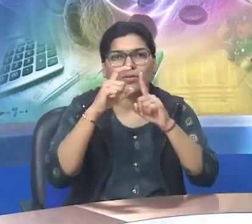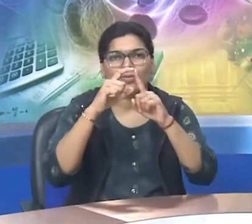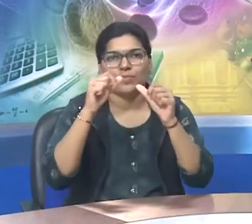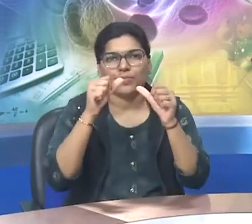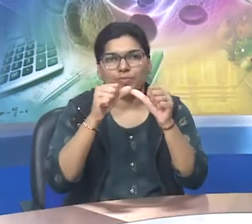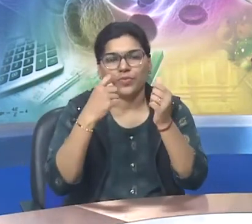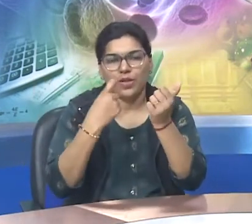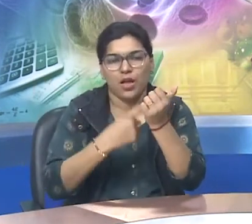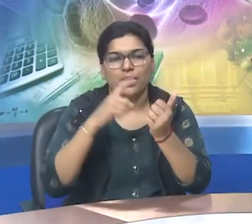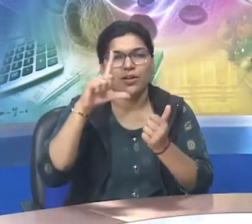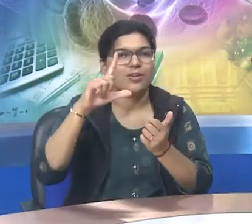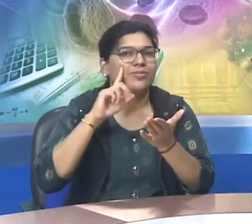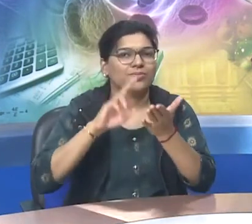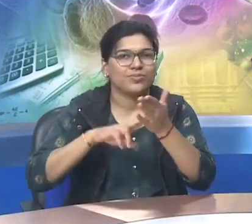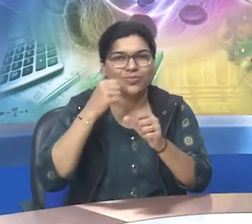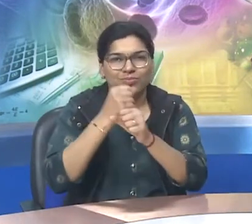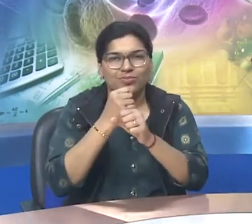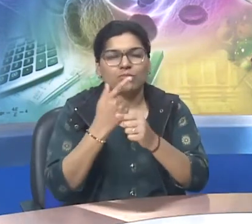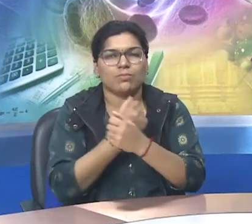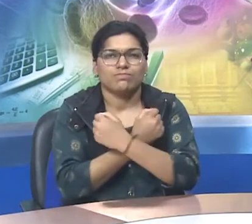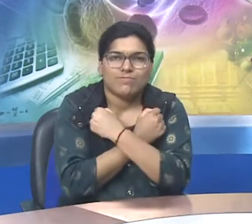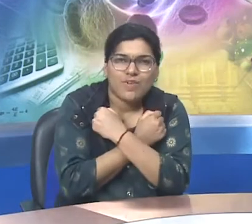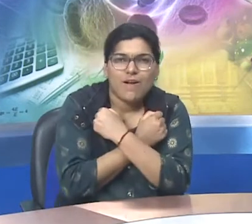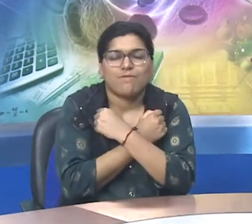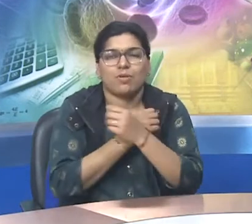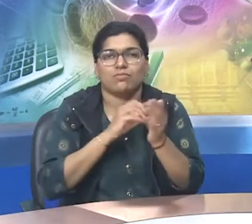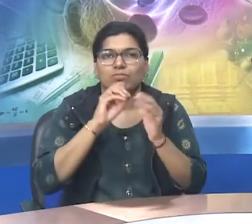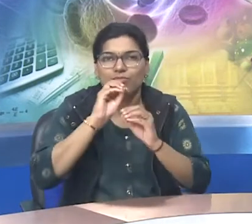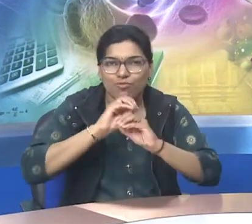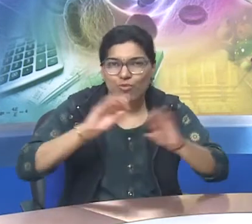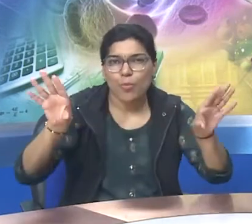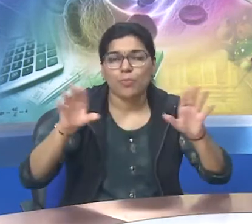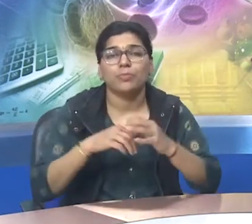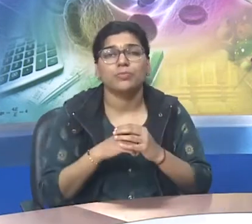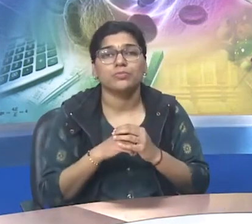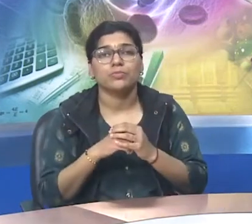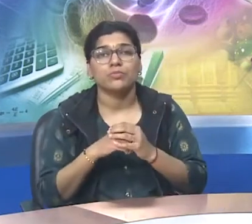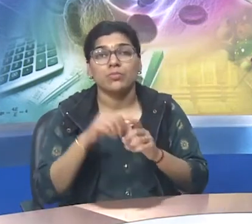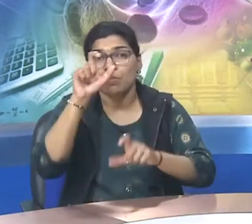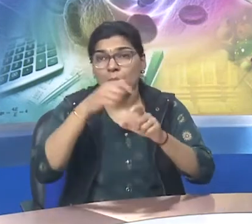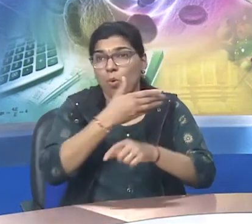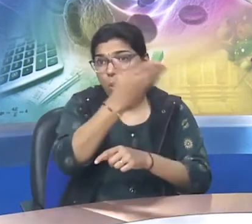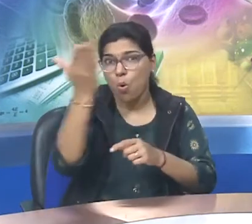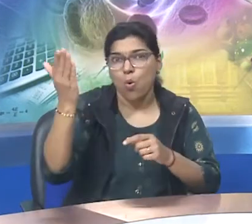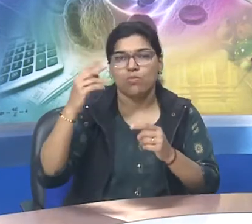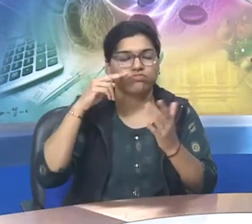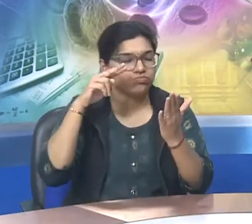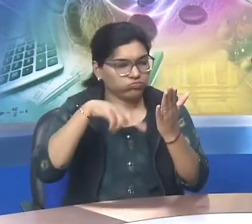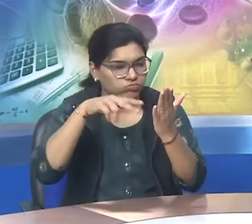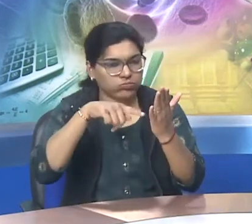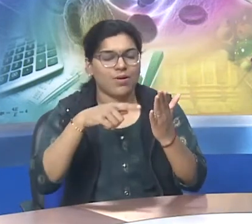reader, all the readers who are reading this poem, as darling,